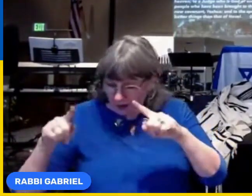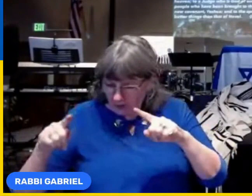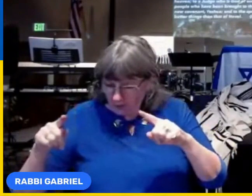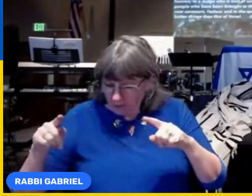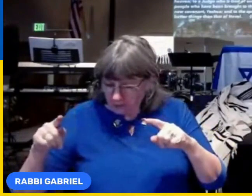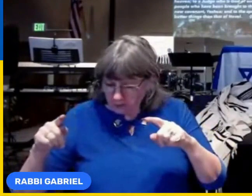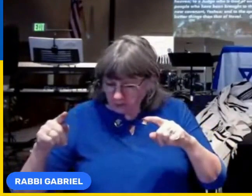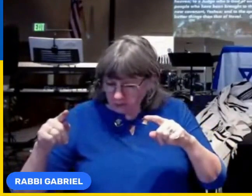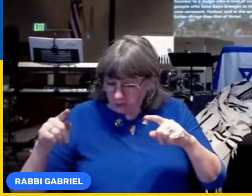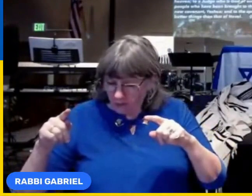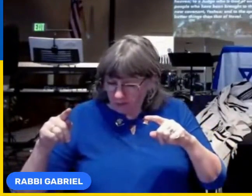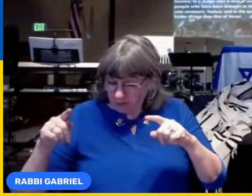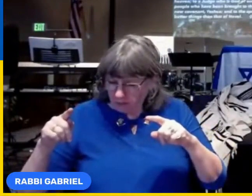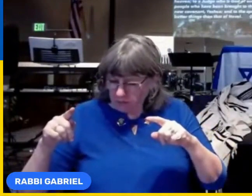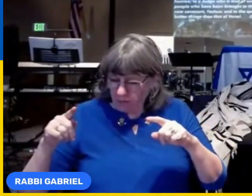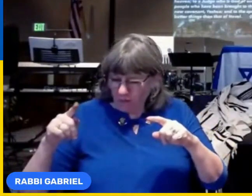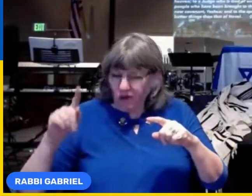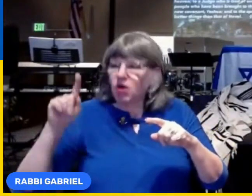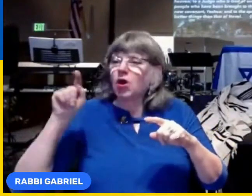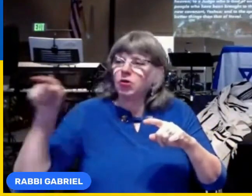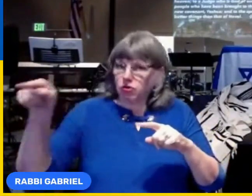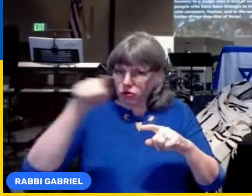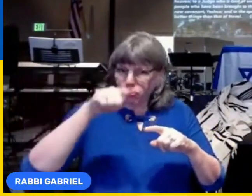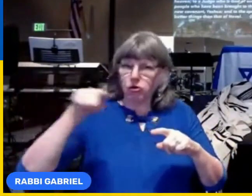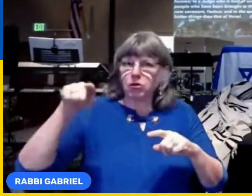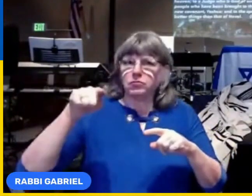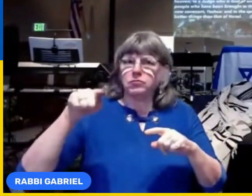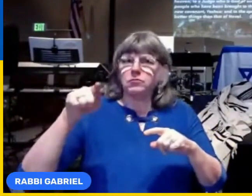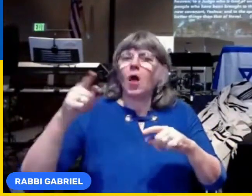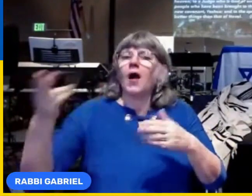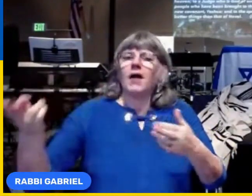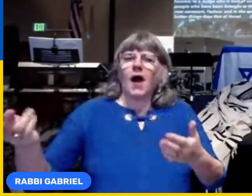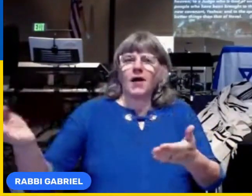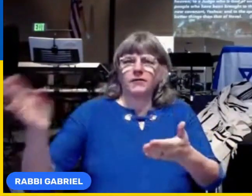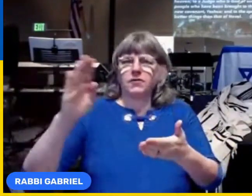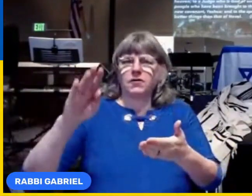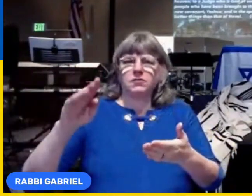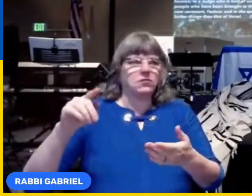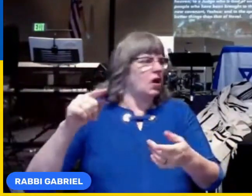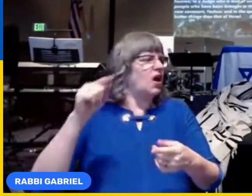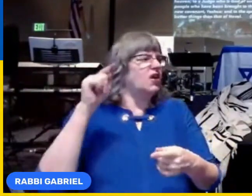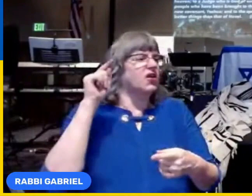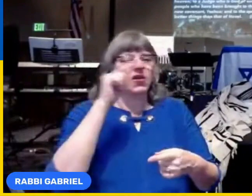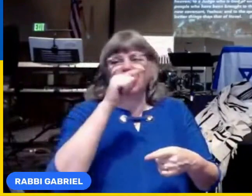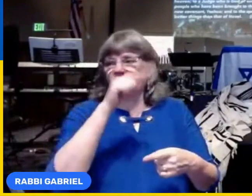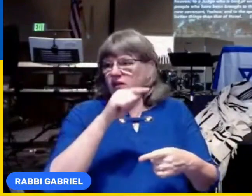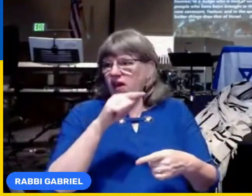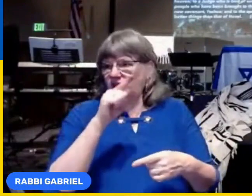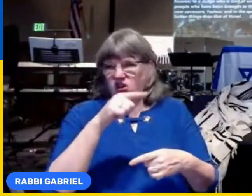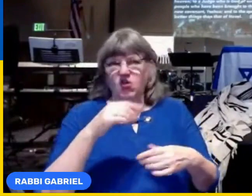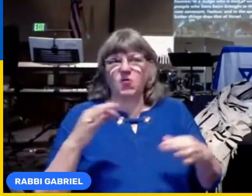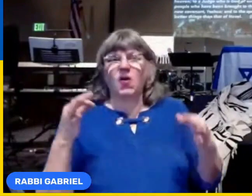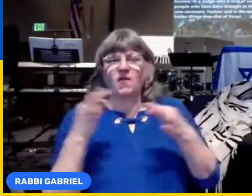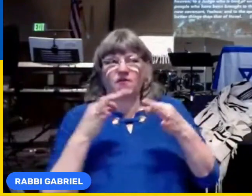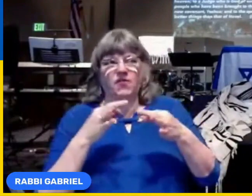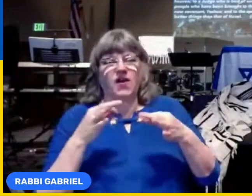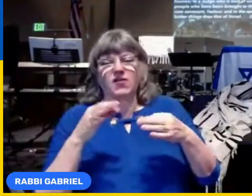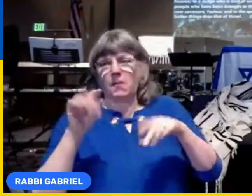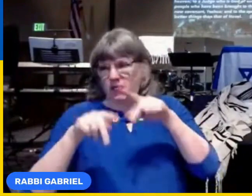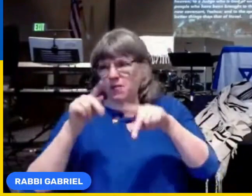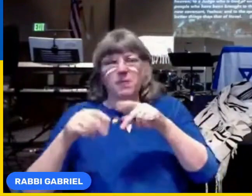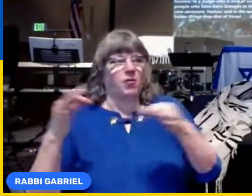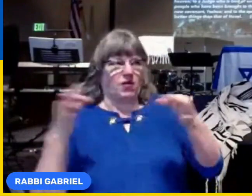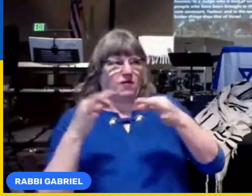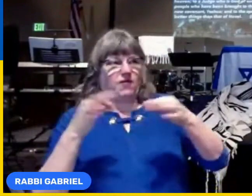contrary, you have come to Mount Zion. You thought that was terrible? Whoa! You have come